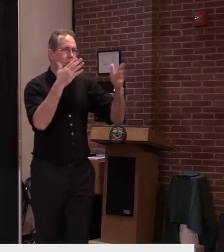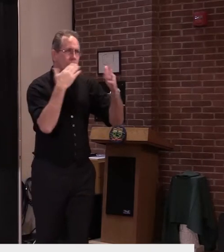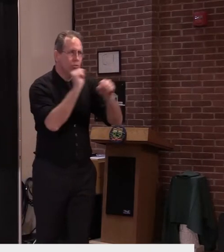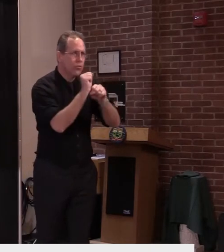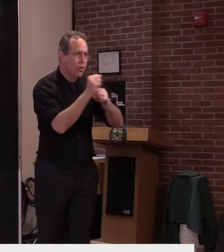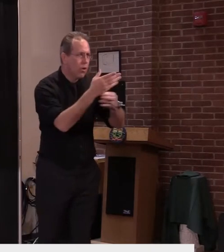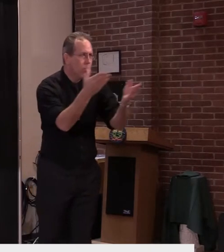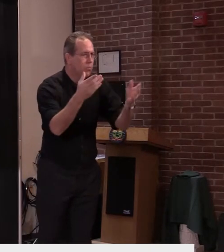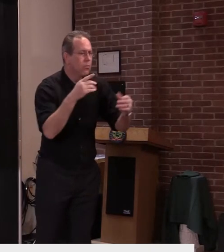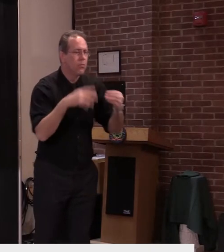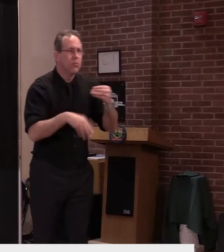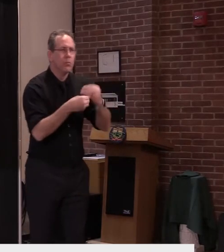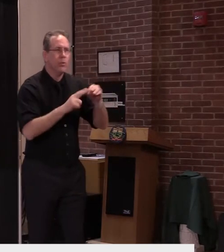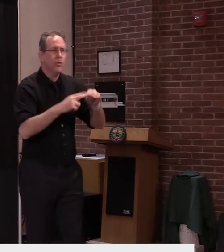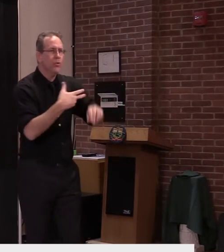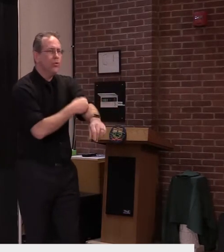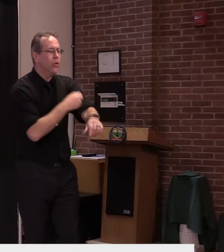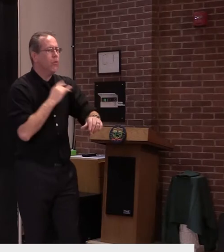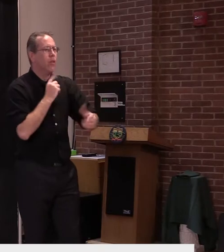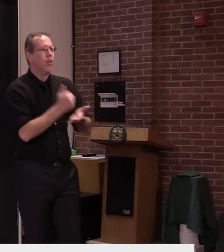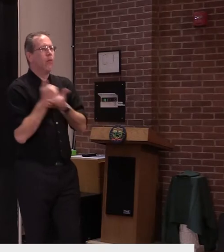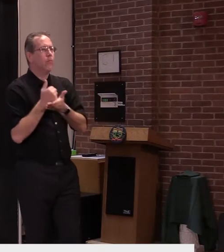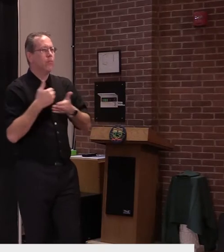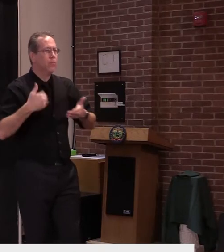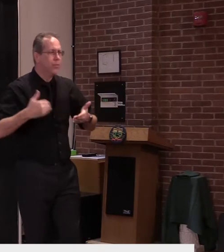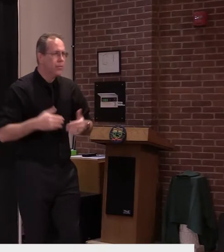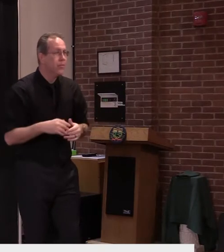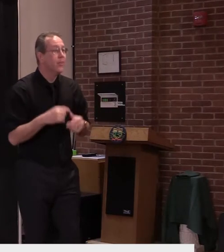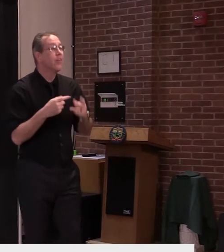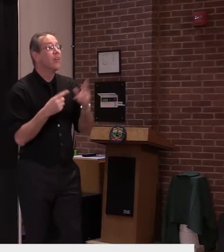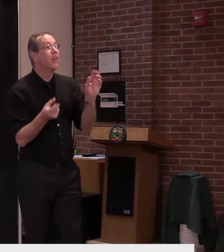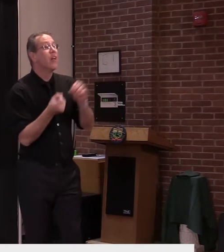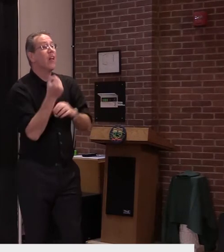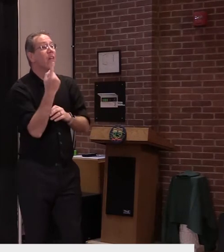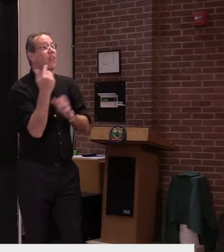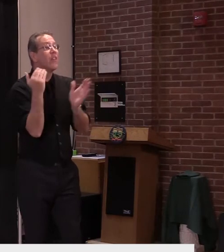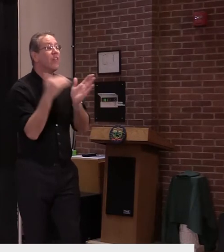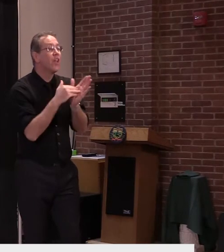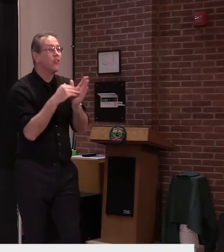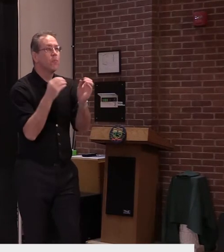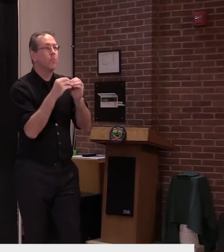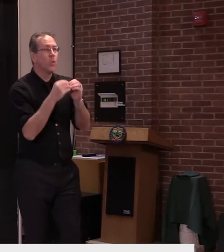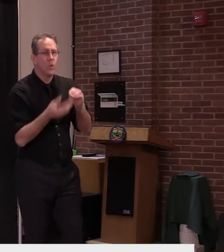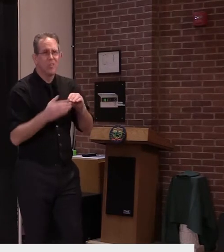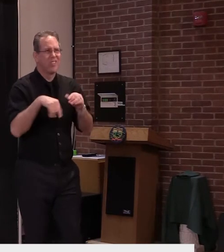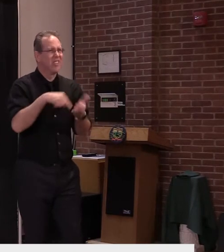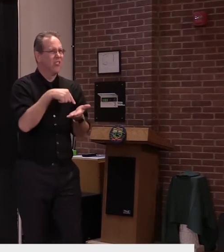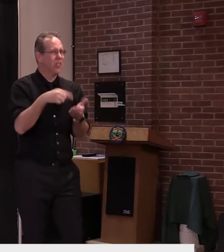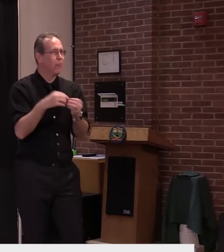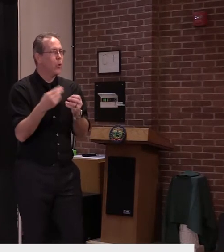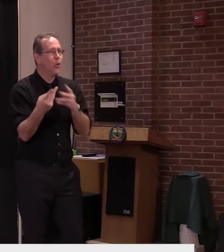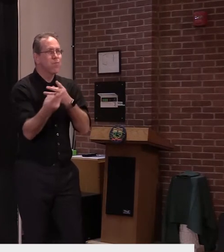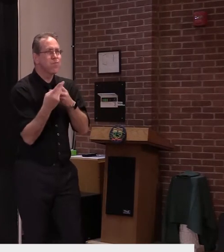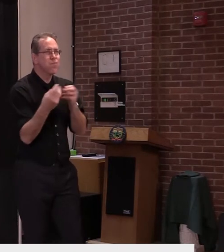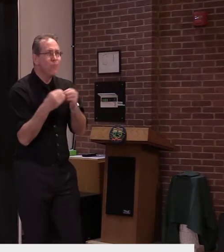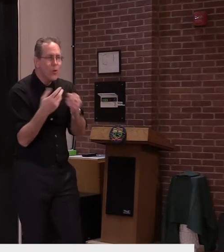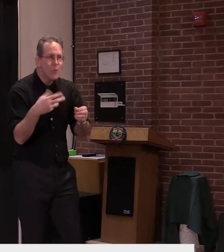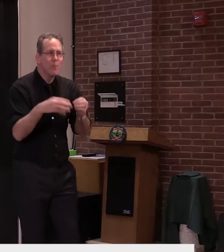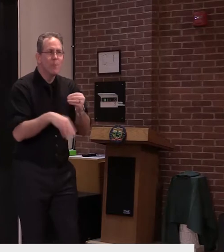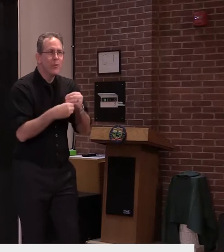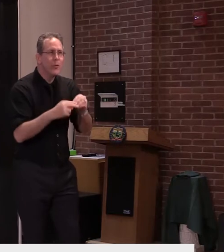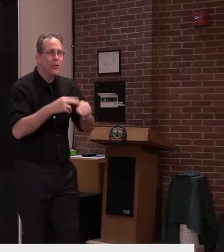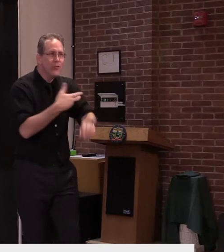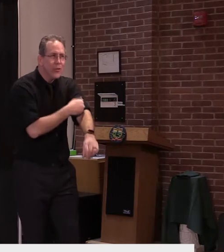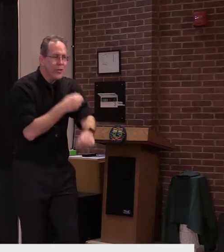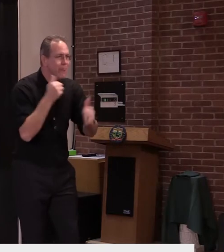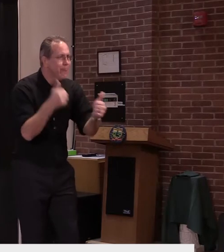added another 11,500 Vermonters to our booster ranks in the past week, which is great. You can see where we stand in terms of